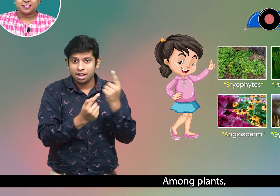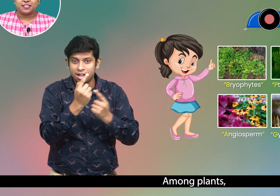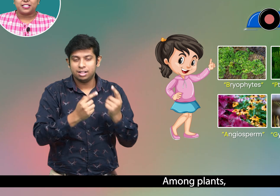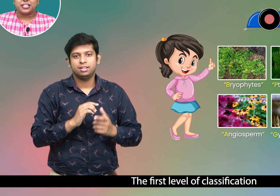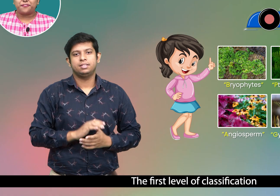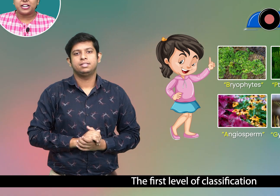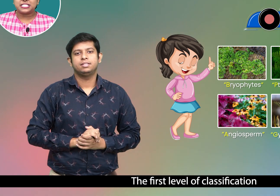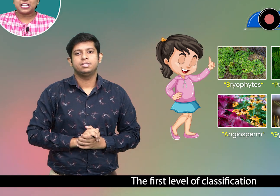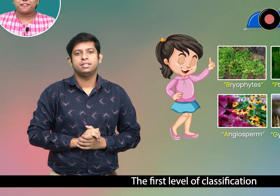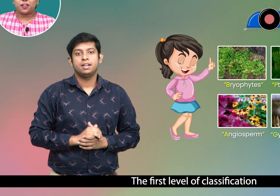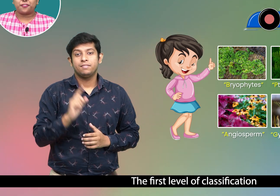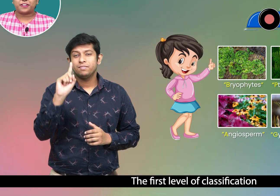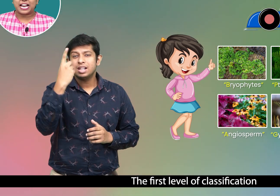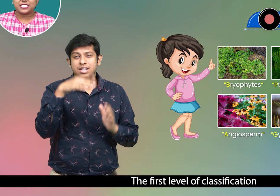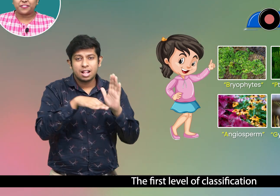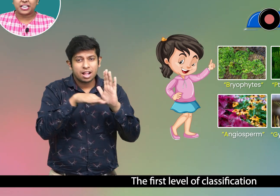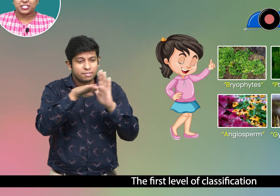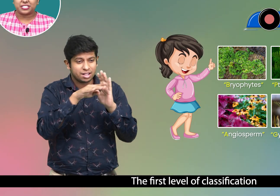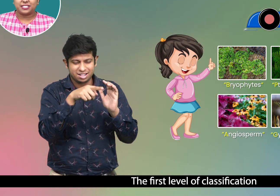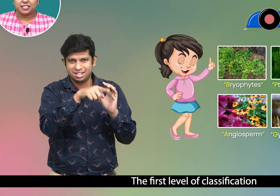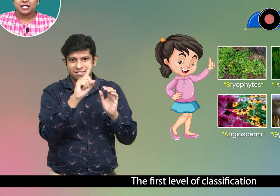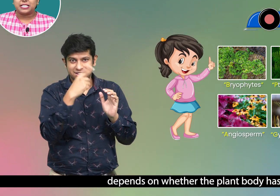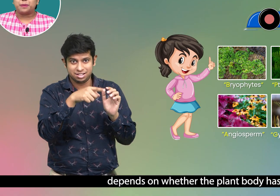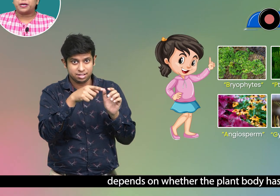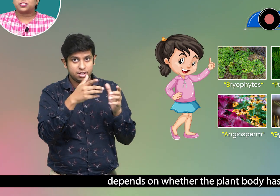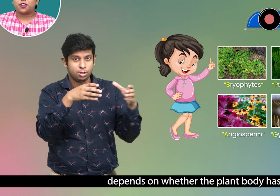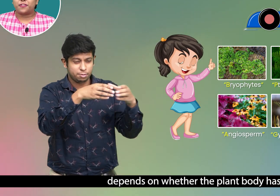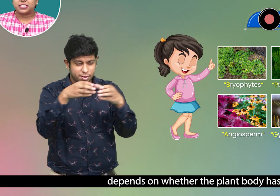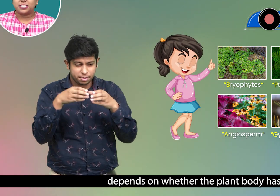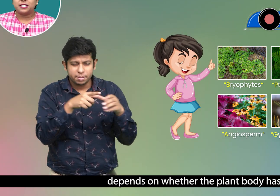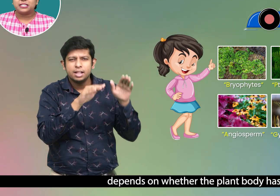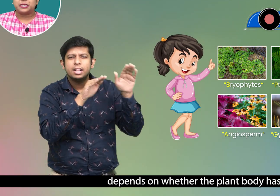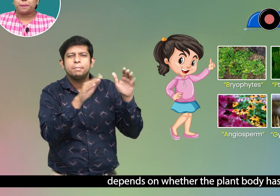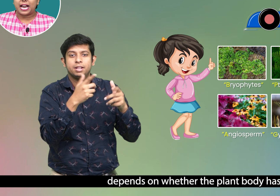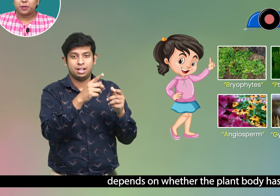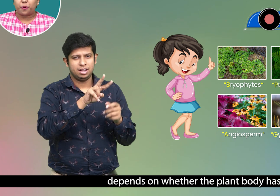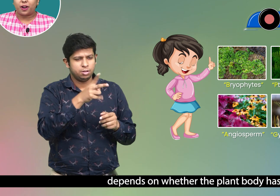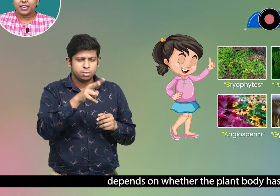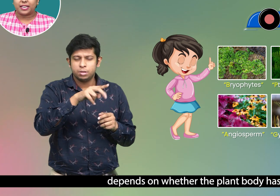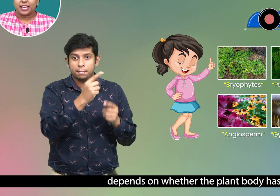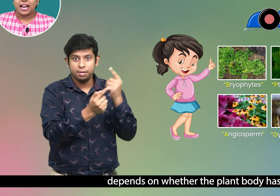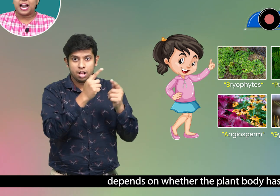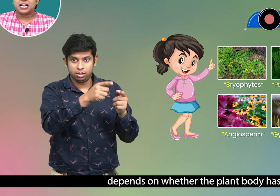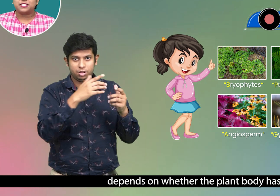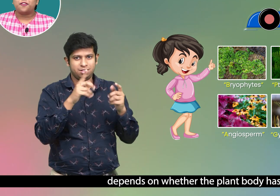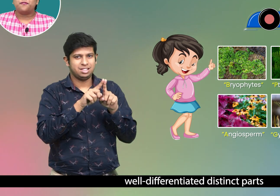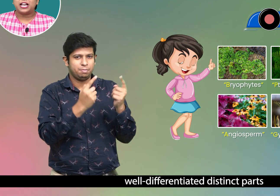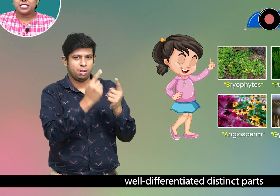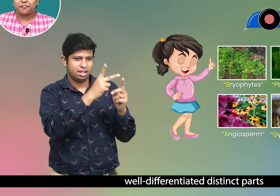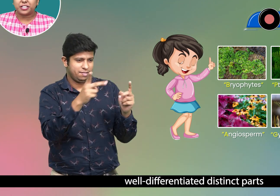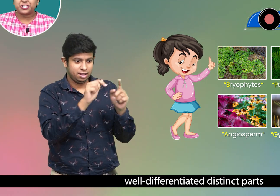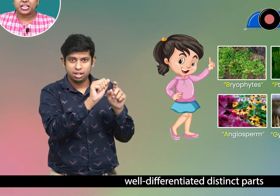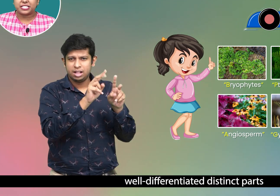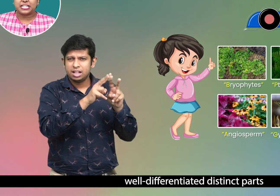plants, the first level of classification depends on whether the plant body has